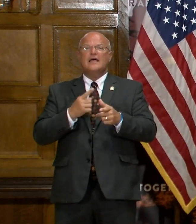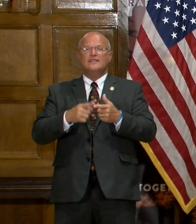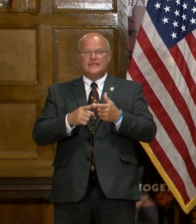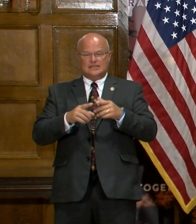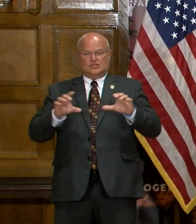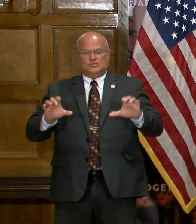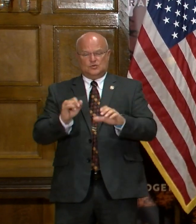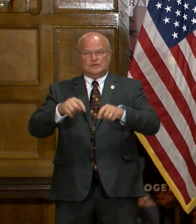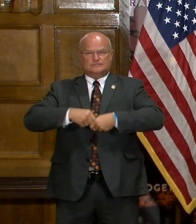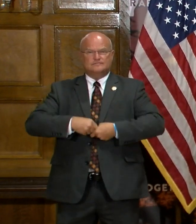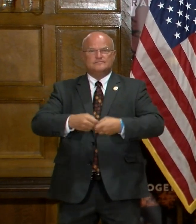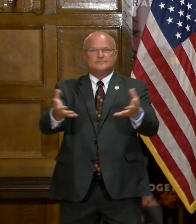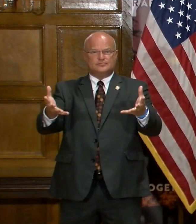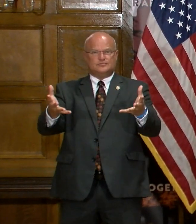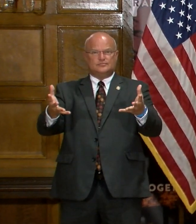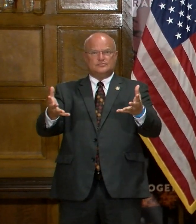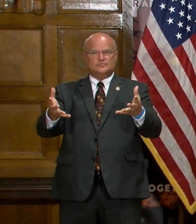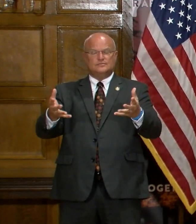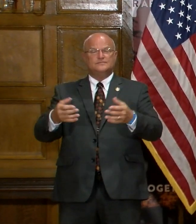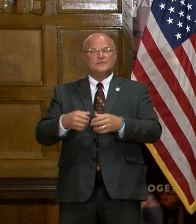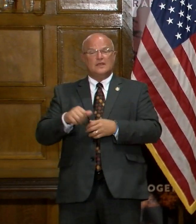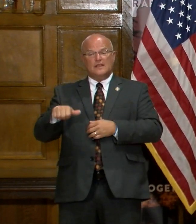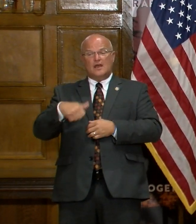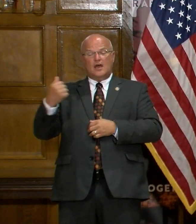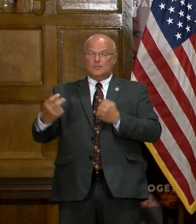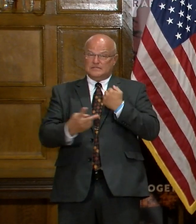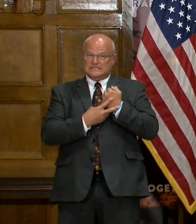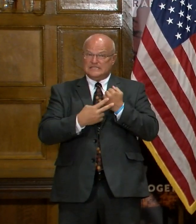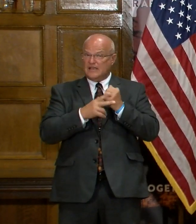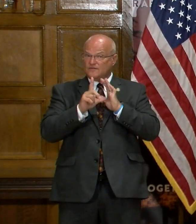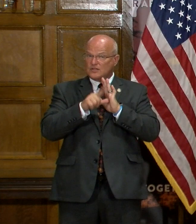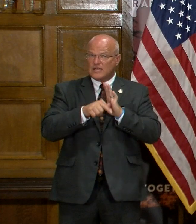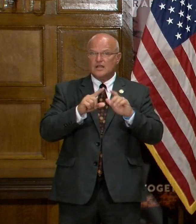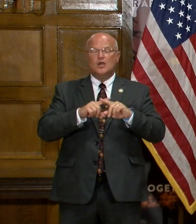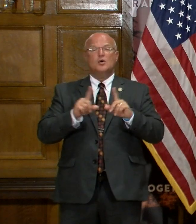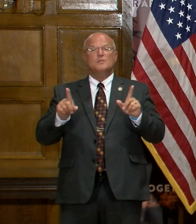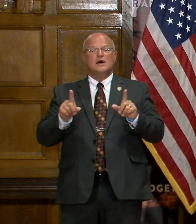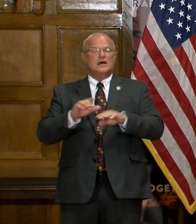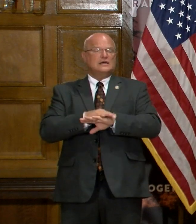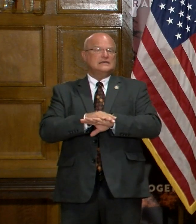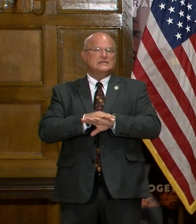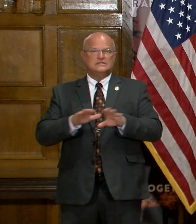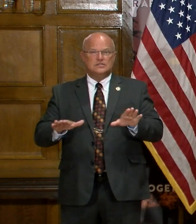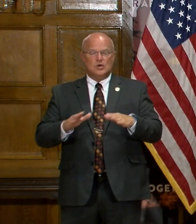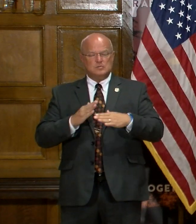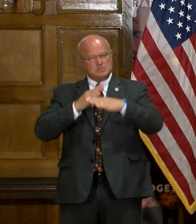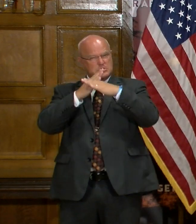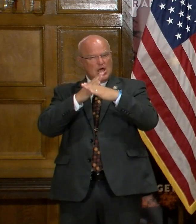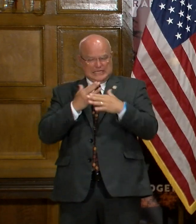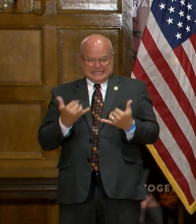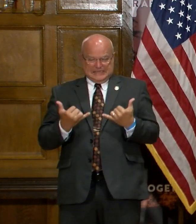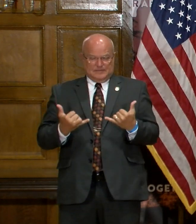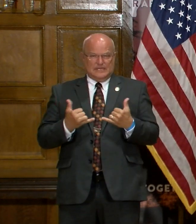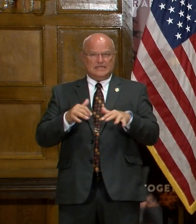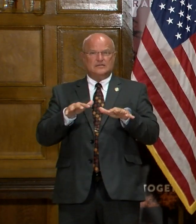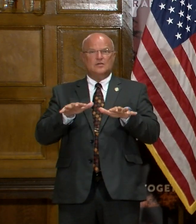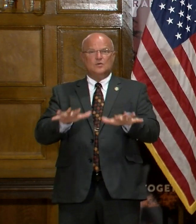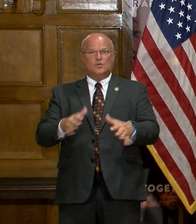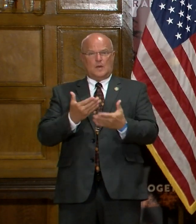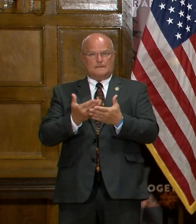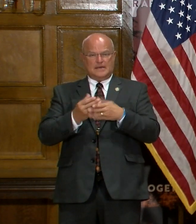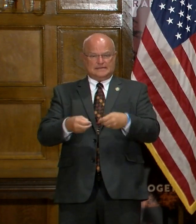door. The rest can be saved for later, but we should not block immediate